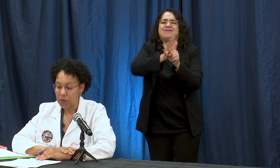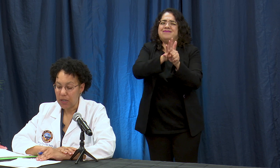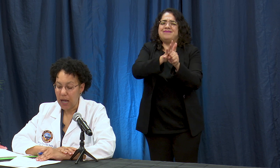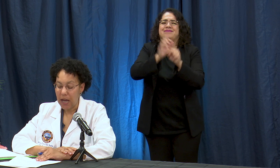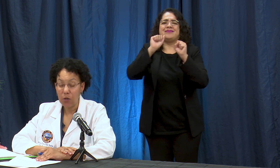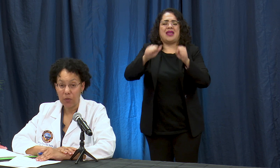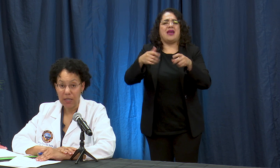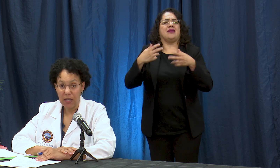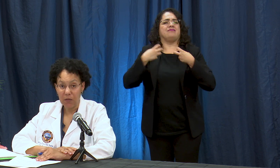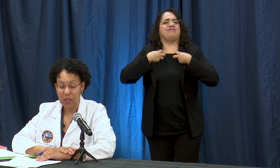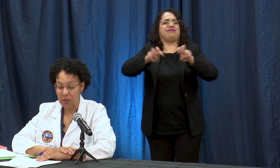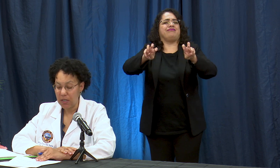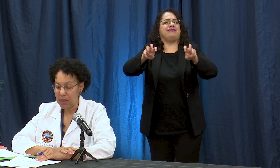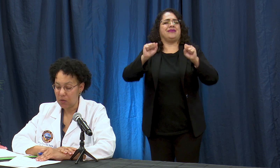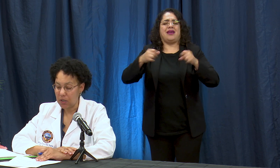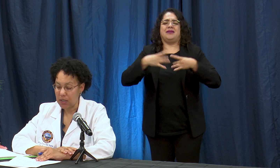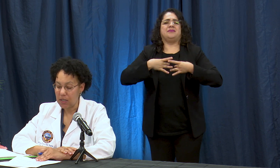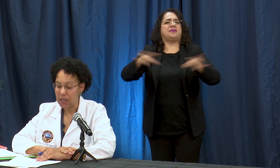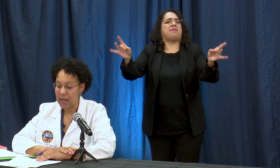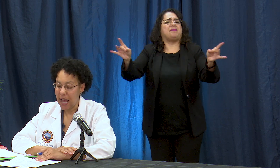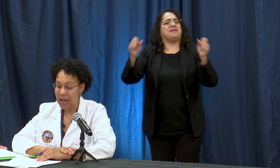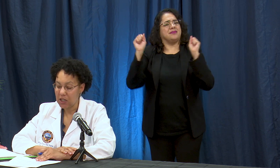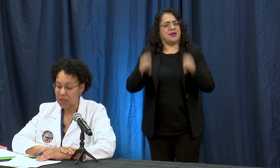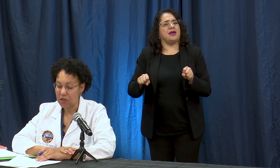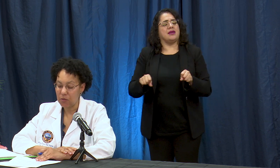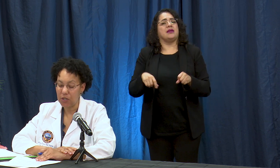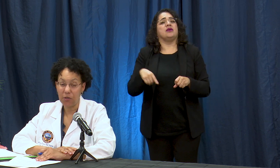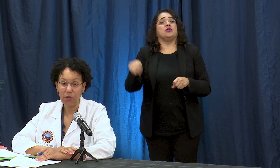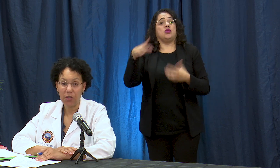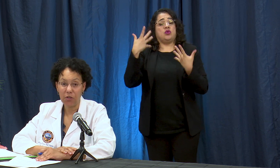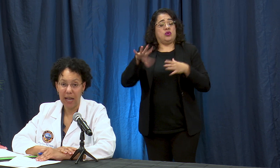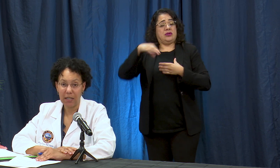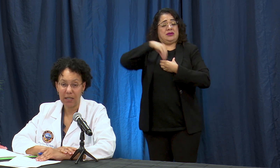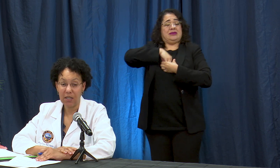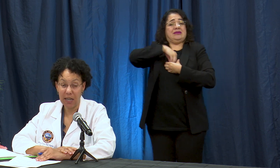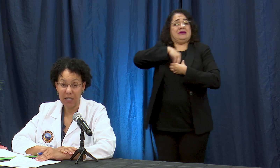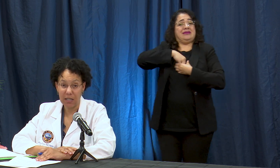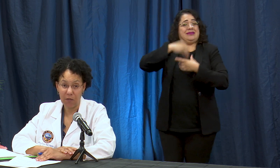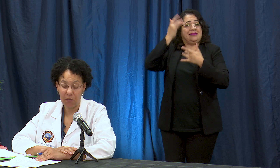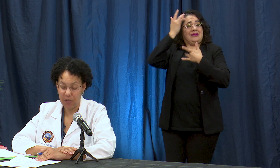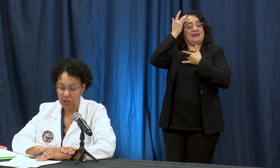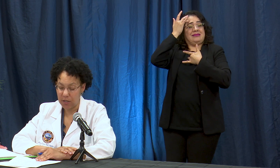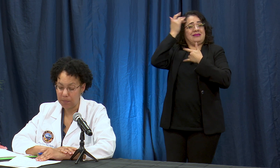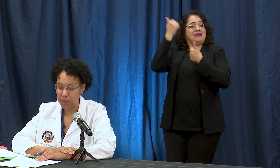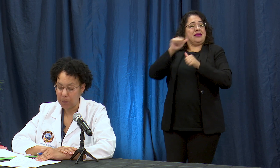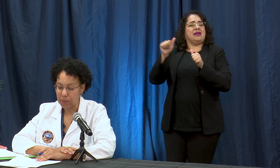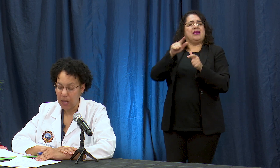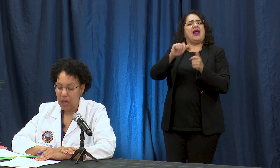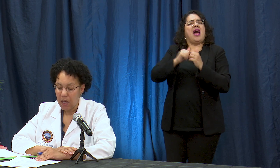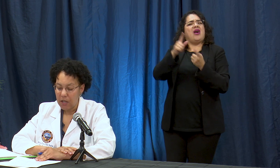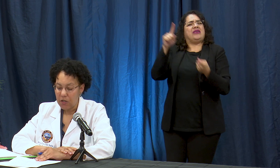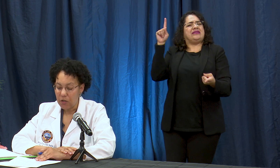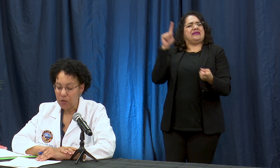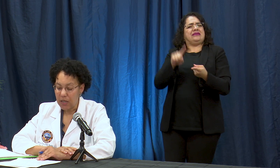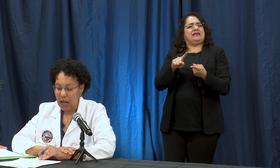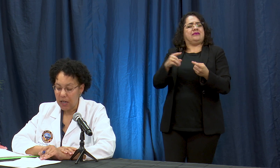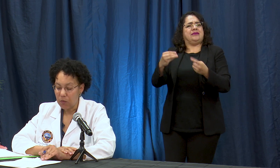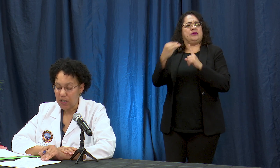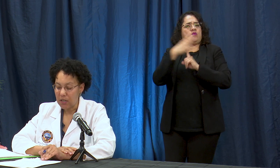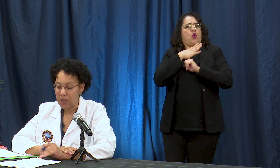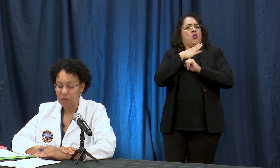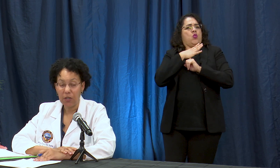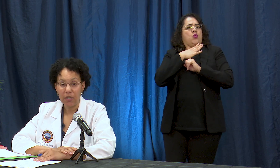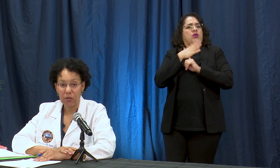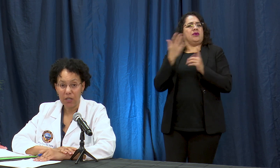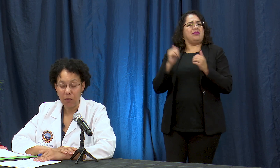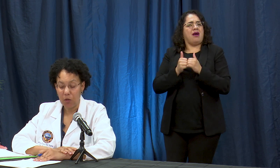for those at higher risk of serious illness to take actions to reduce their chances of infection. So those at higher